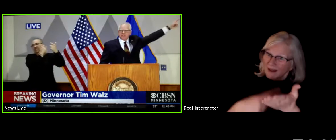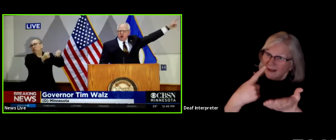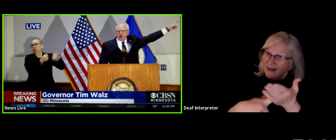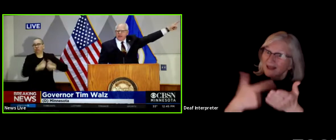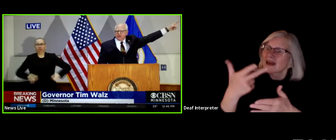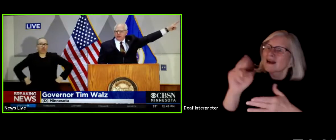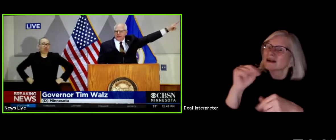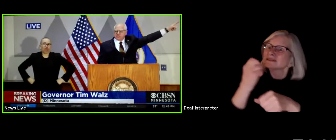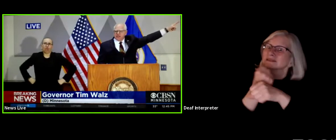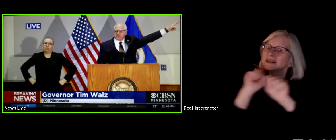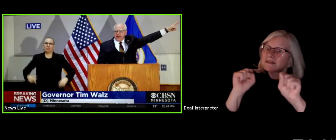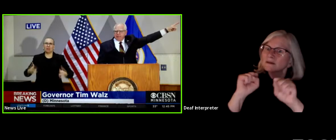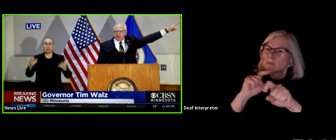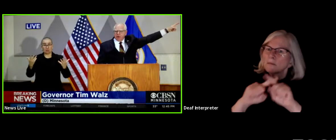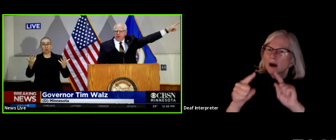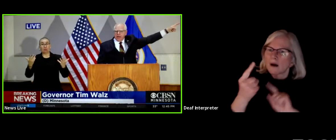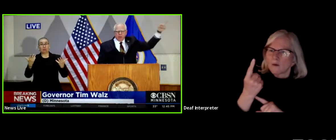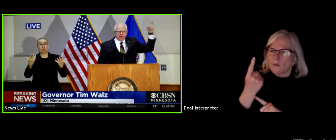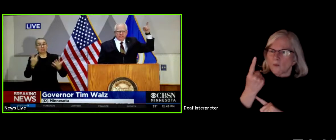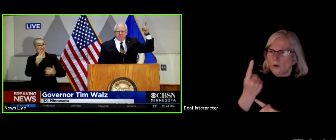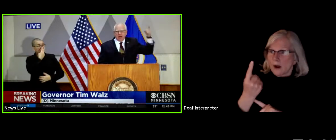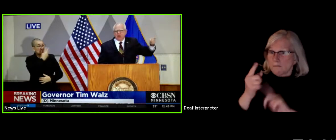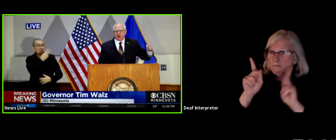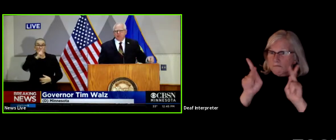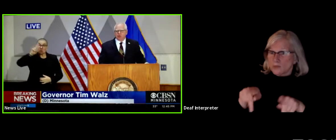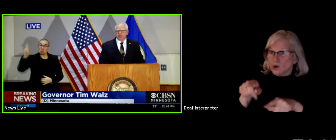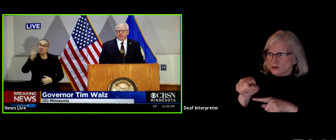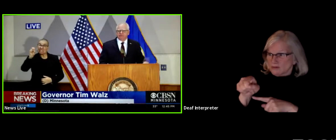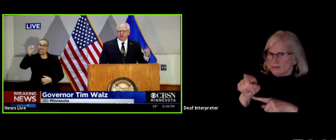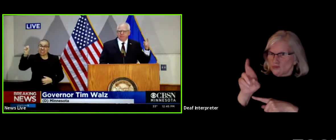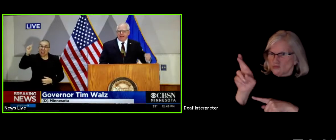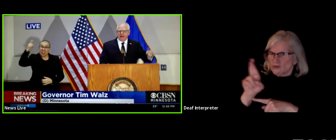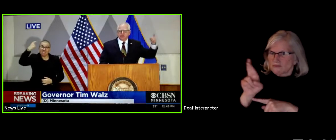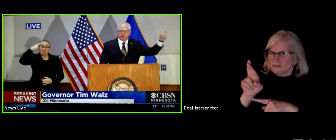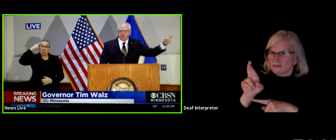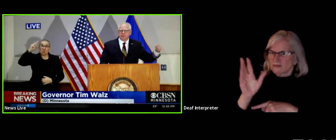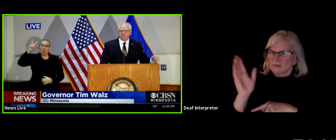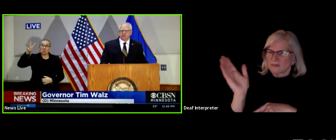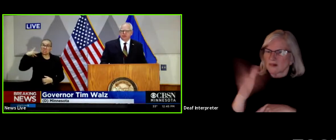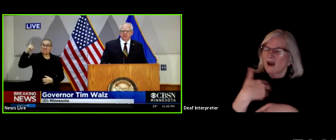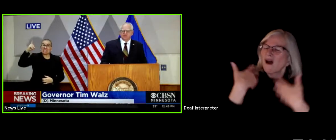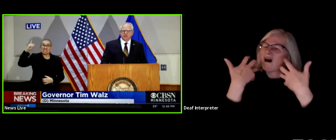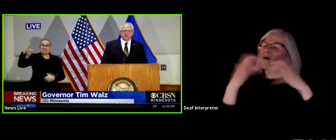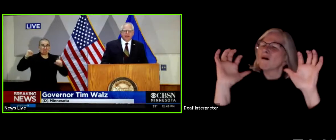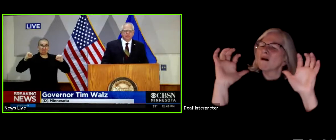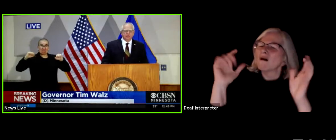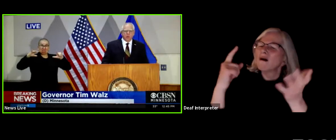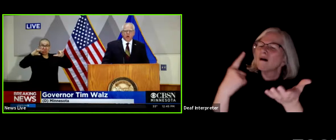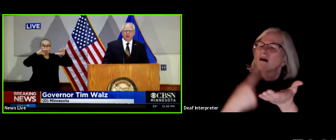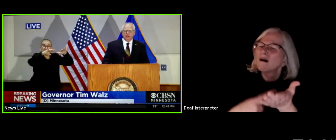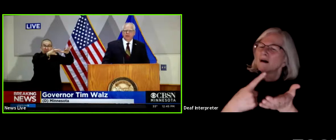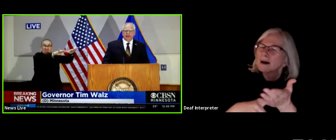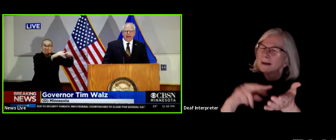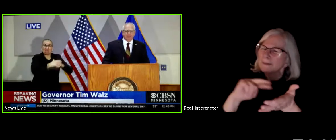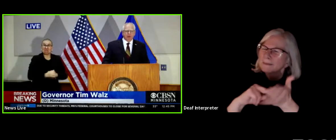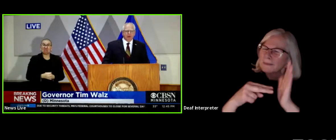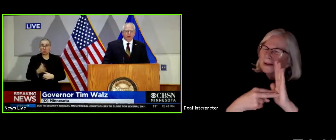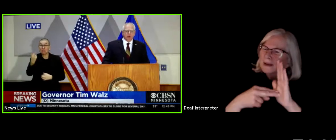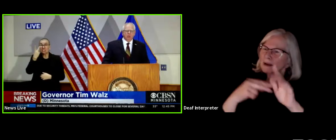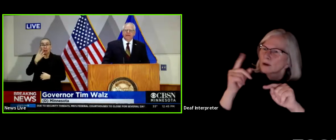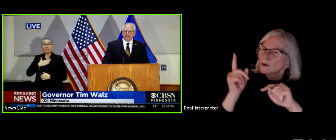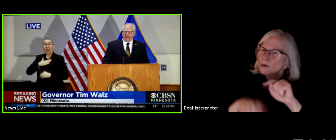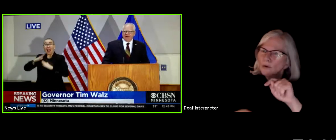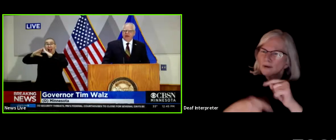after we saw in the United States Capitol, and when we see firearms, whether it be in front of my house or other members of the legislator's house or the